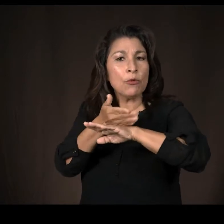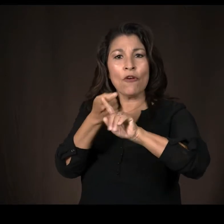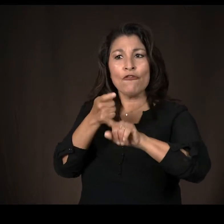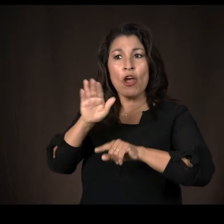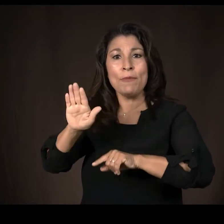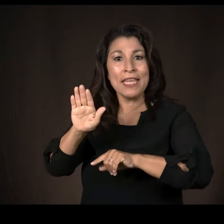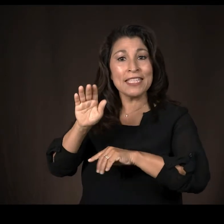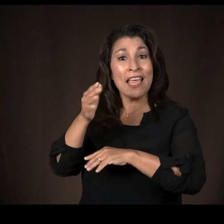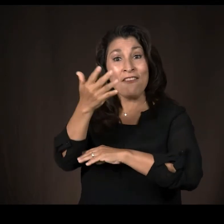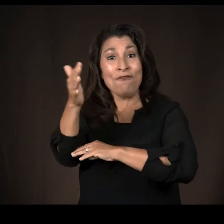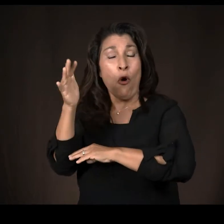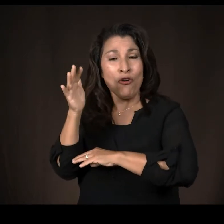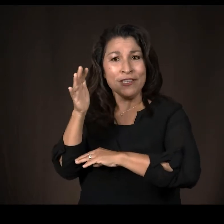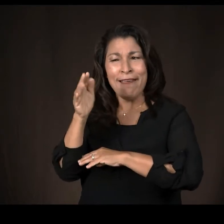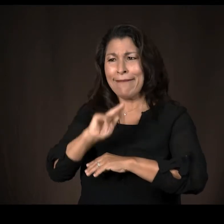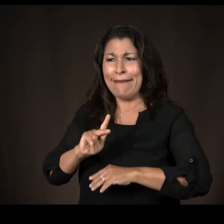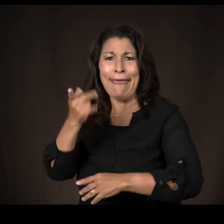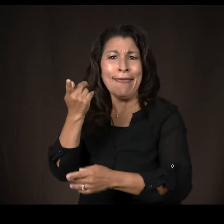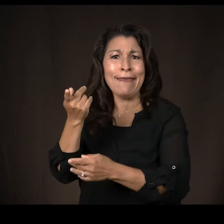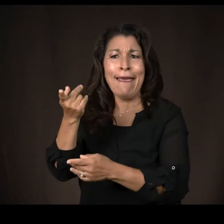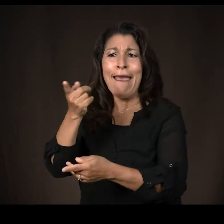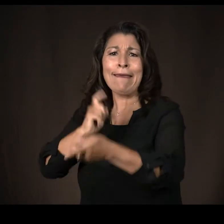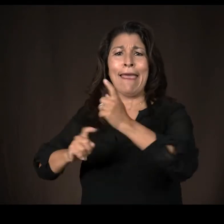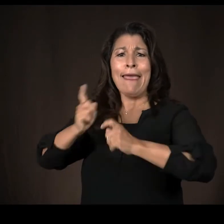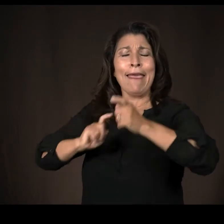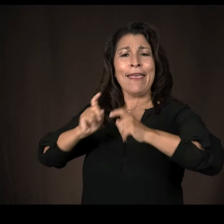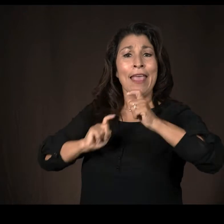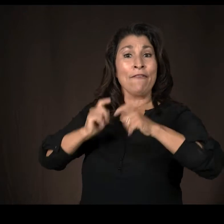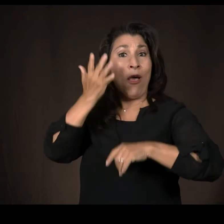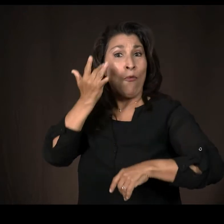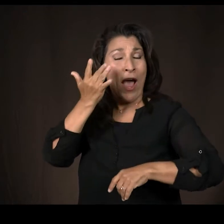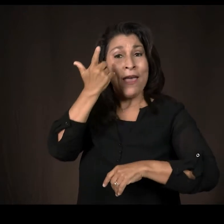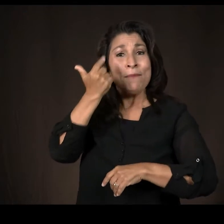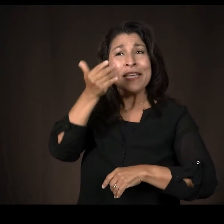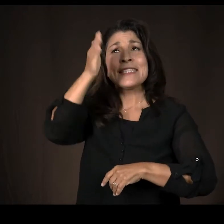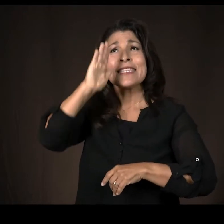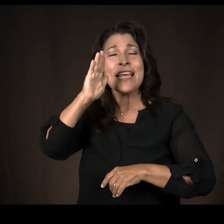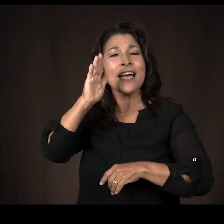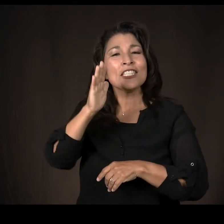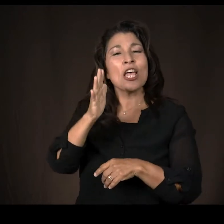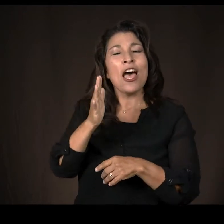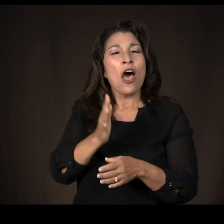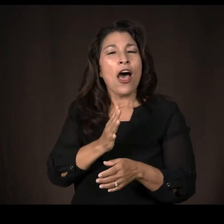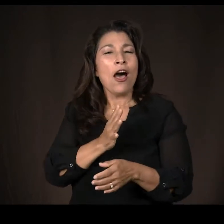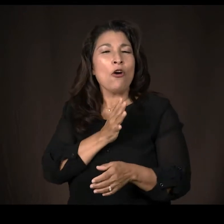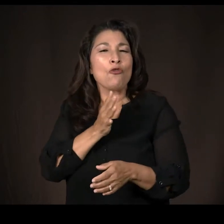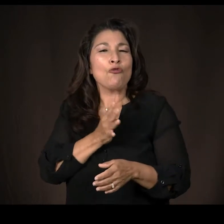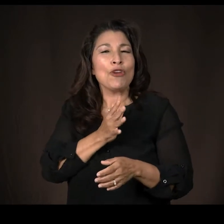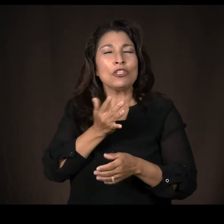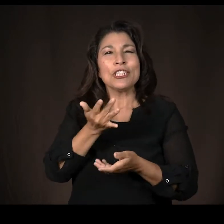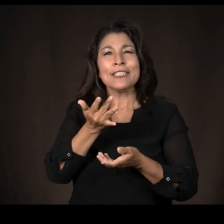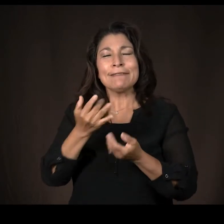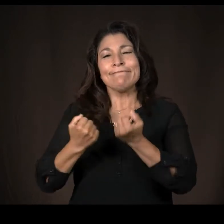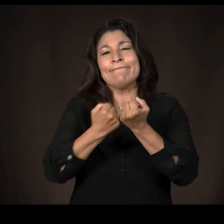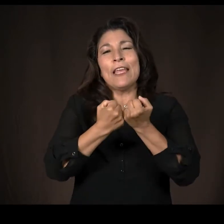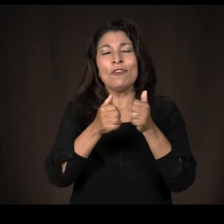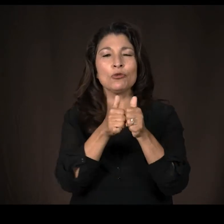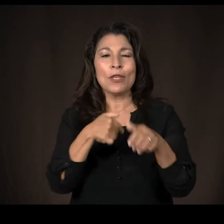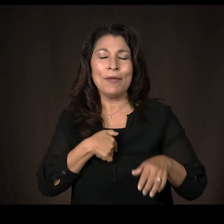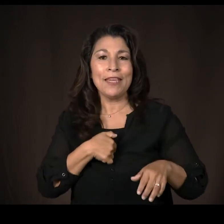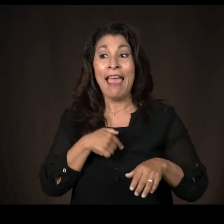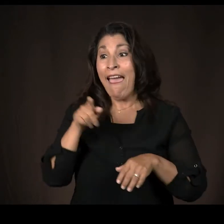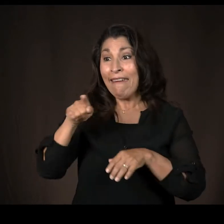forest. And the king gave me everything I asked for because God's gracious favor was with me. The king even sent